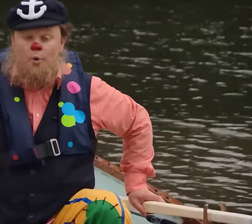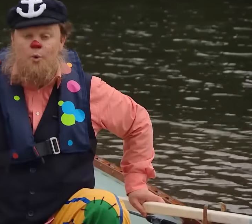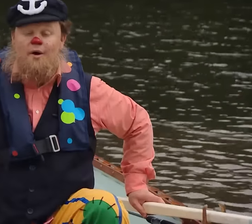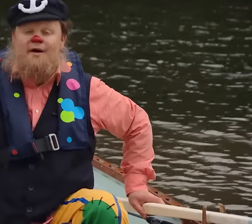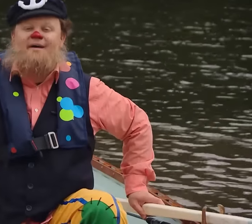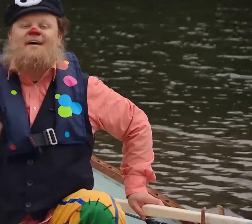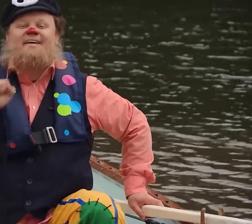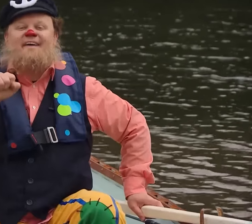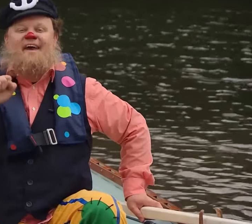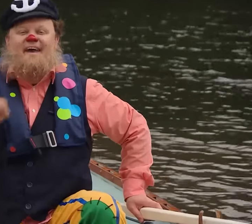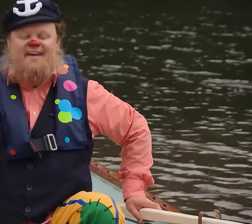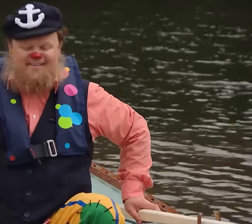Oh, yes.